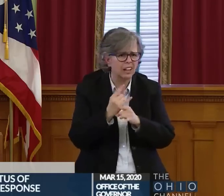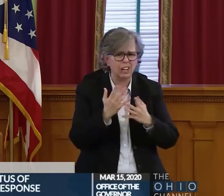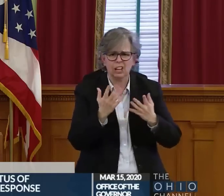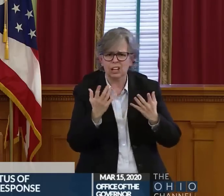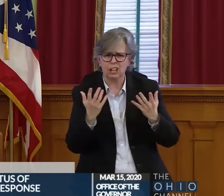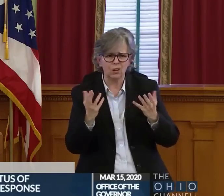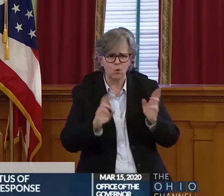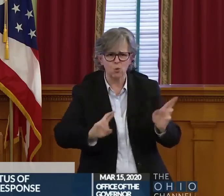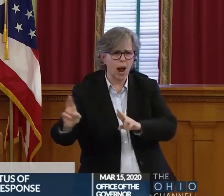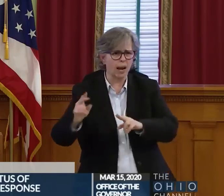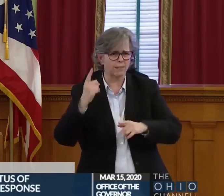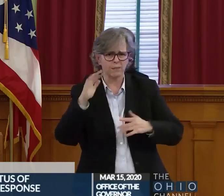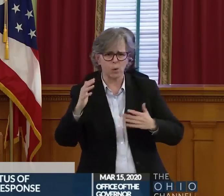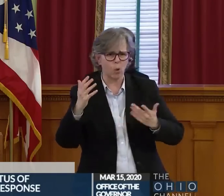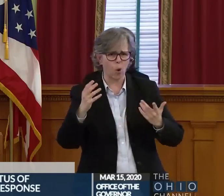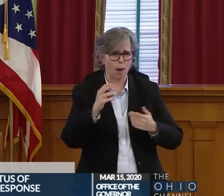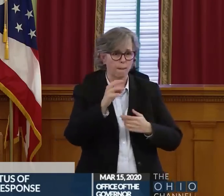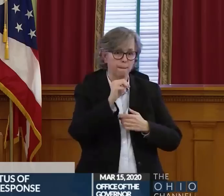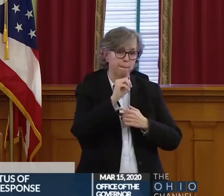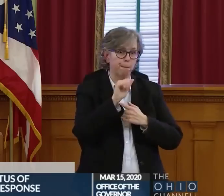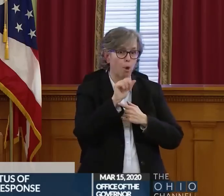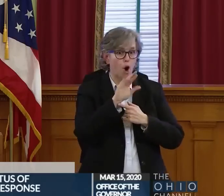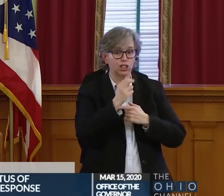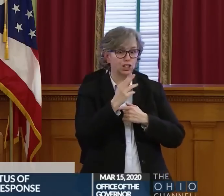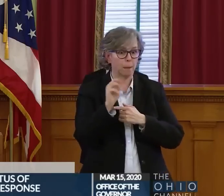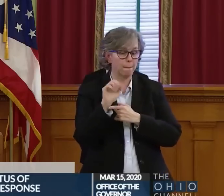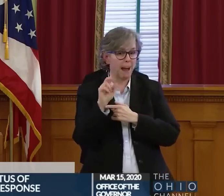was March Madness or St. Patrick's Day.